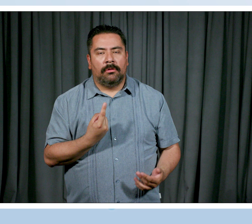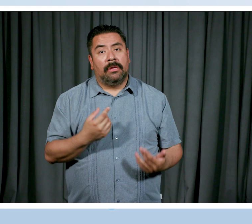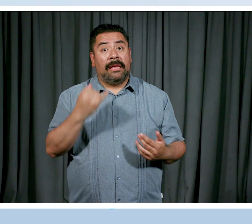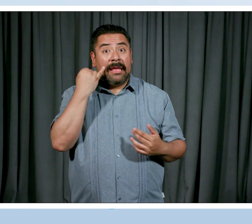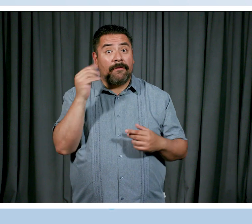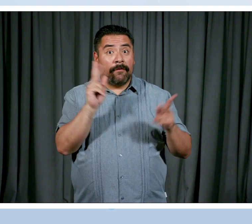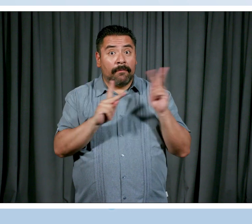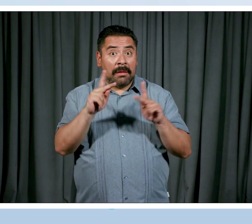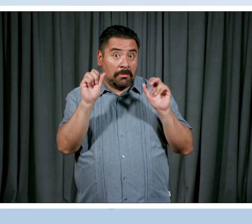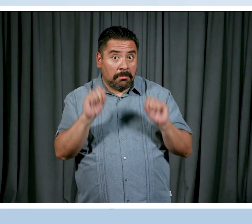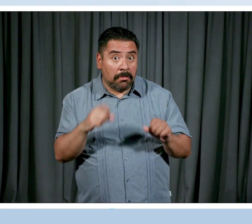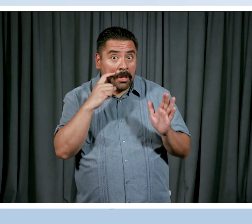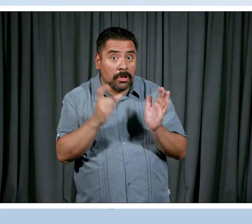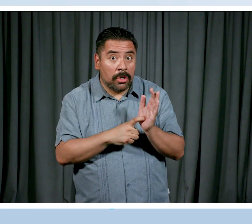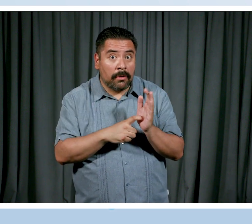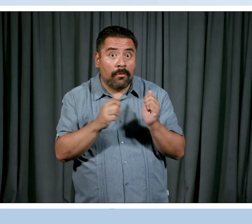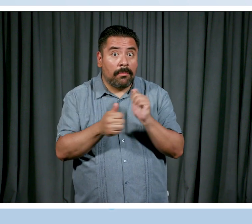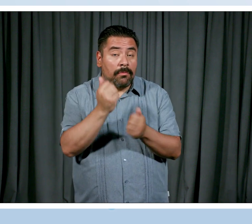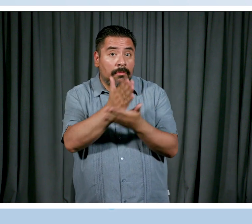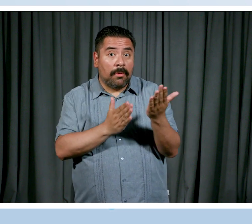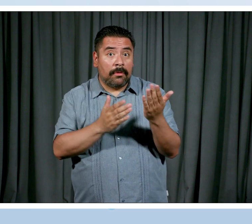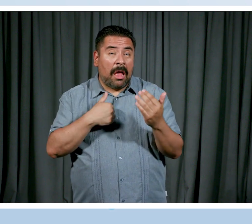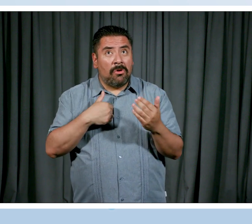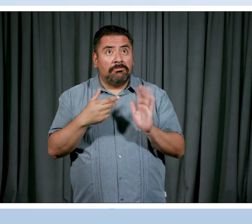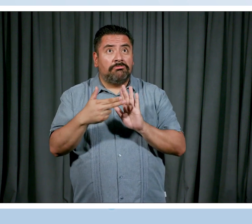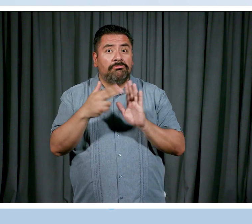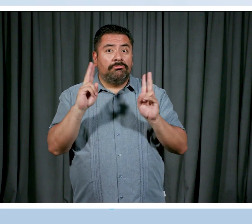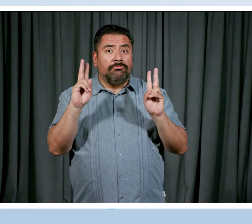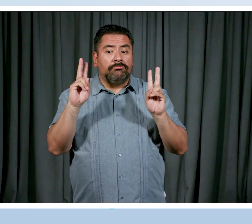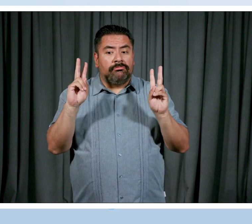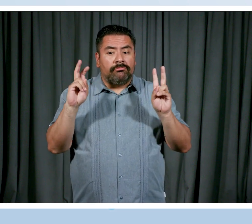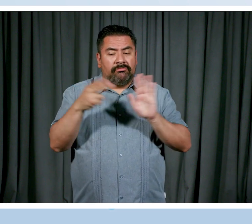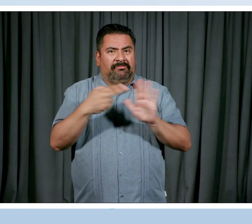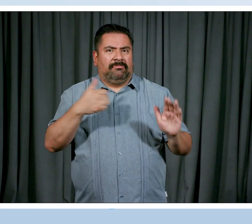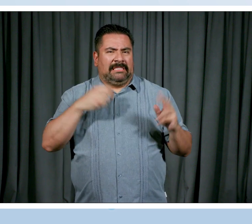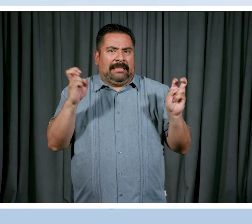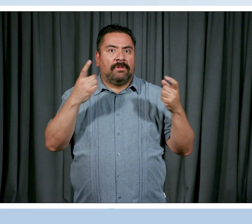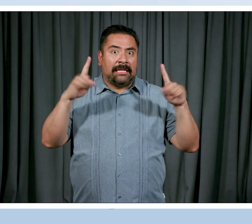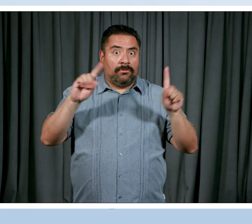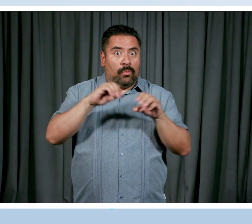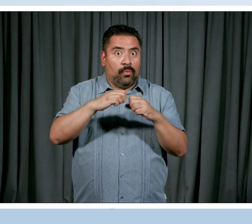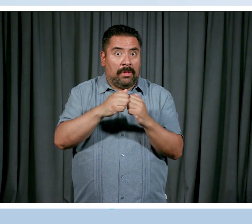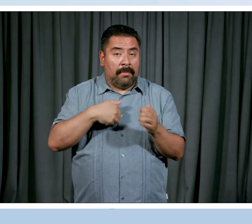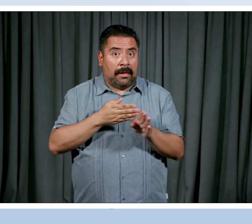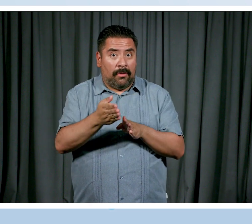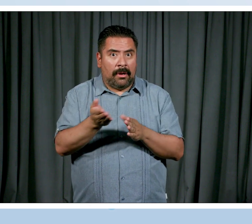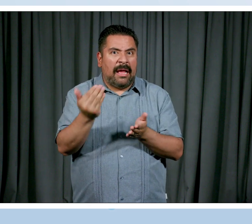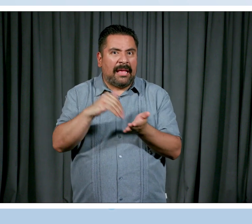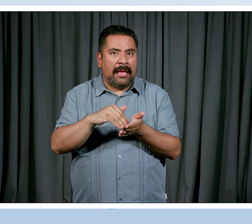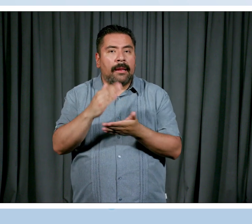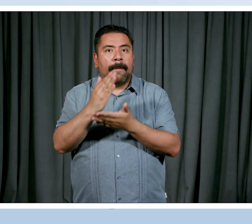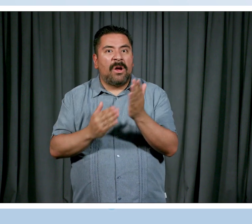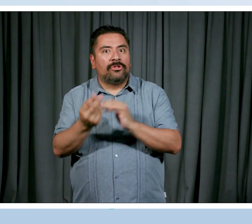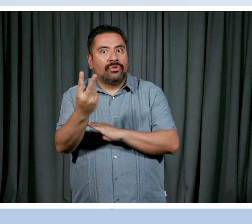if people can see that for the most part, I would call myself like successful in my career. Again, part 2 is all the